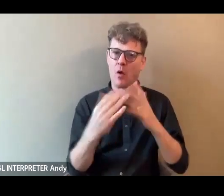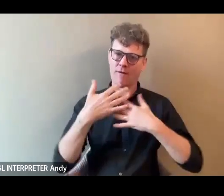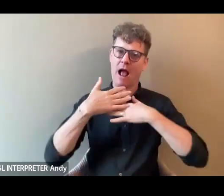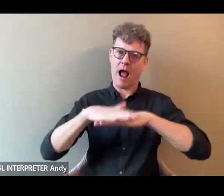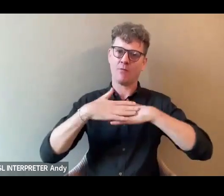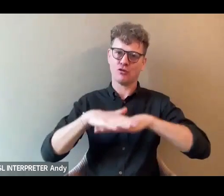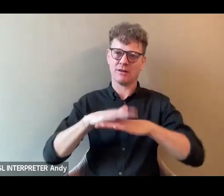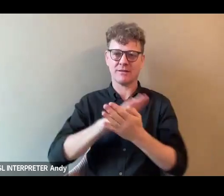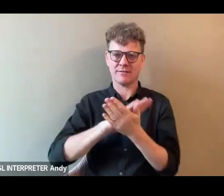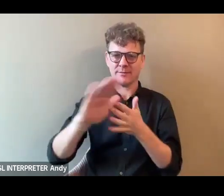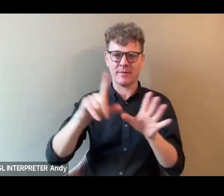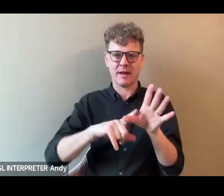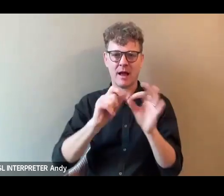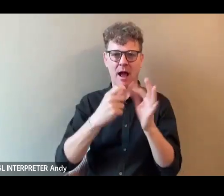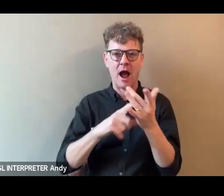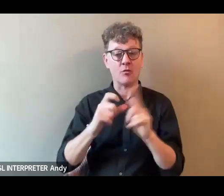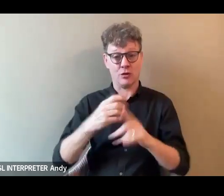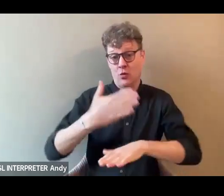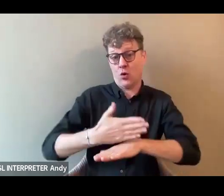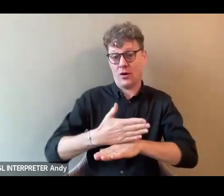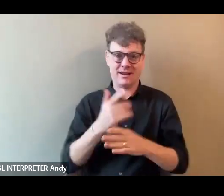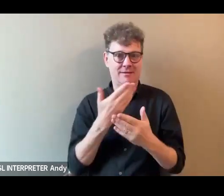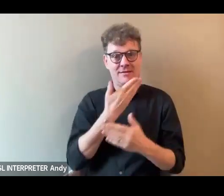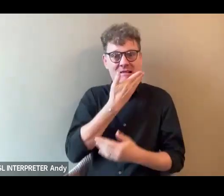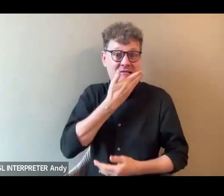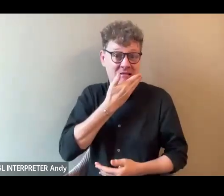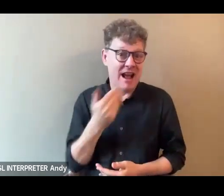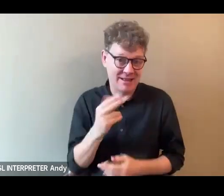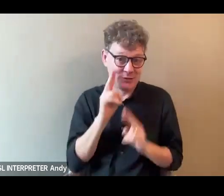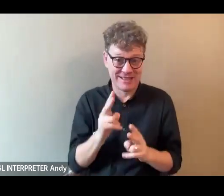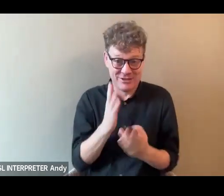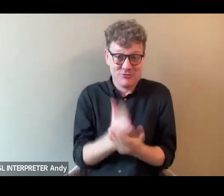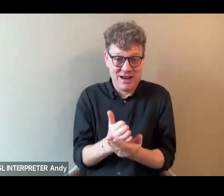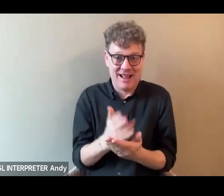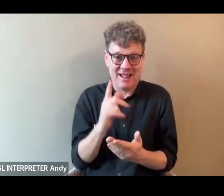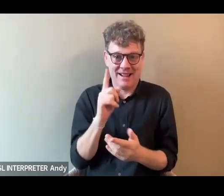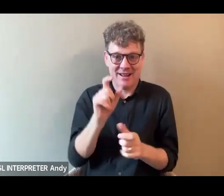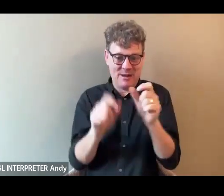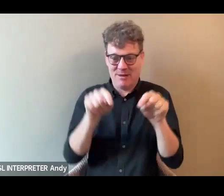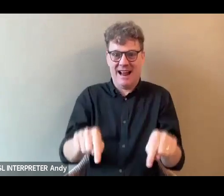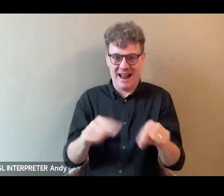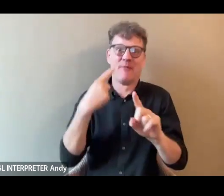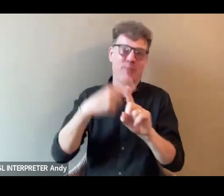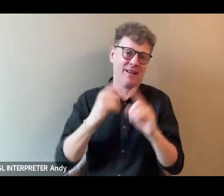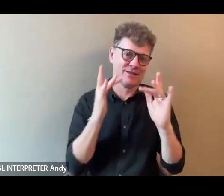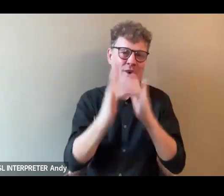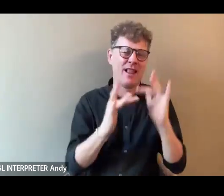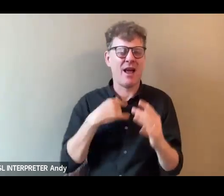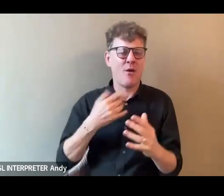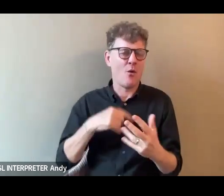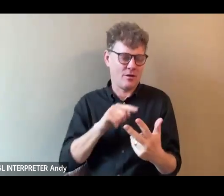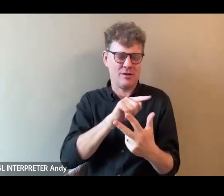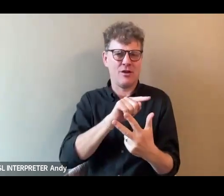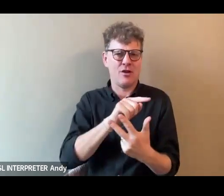And so it's really lovely to see three-dimensional people where mostly I've seen two-dimensional people. I want to pick out three individuals,